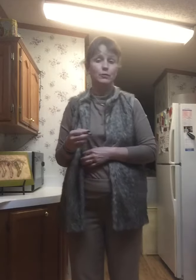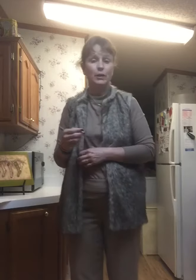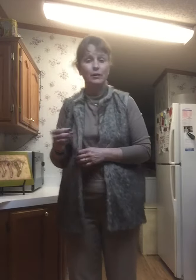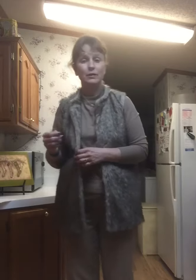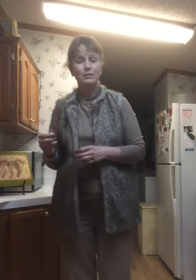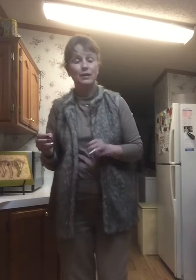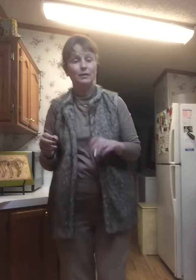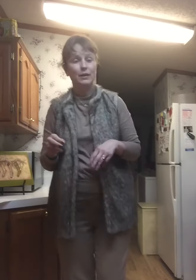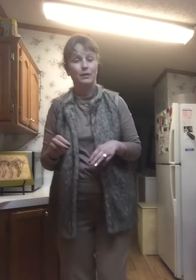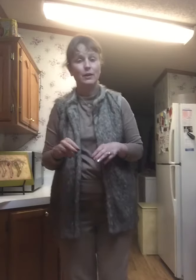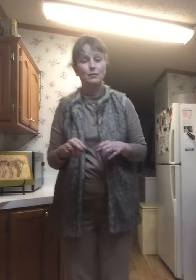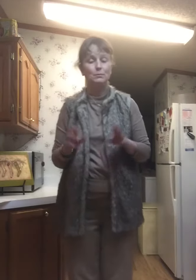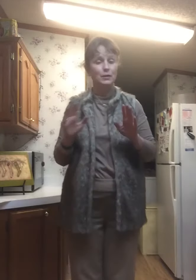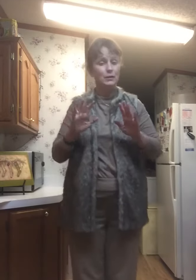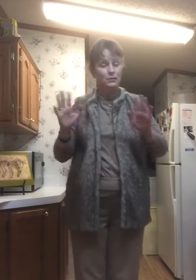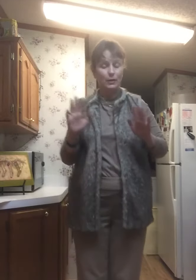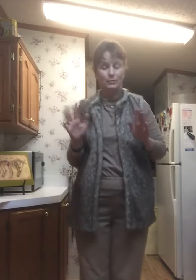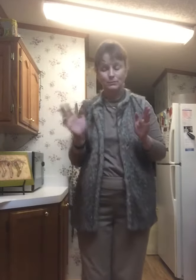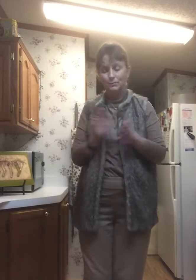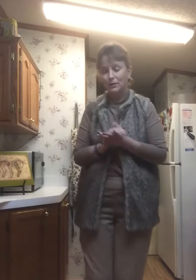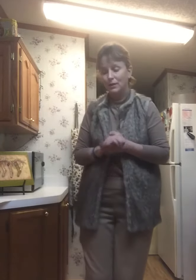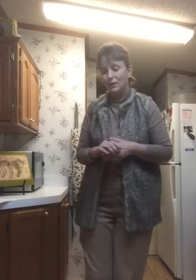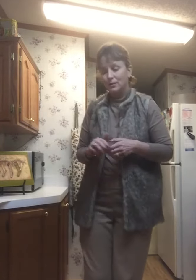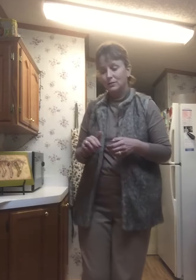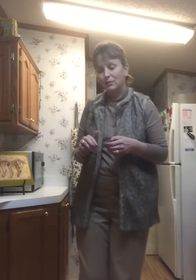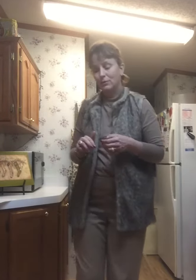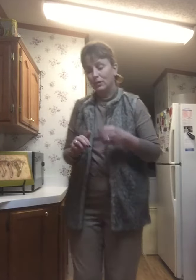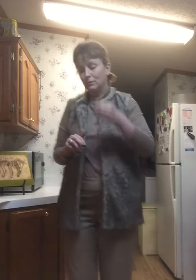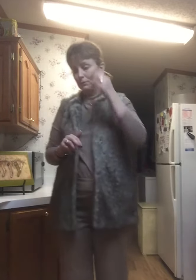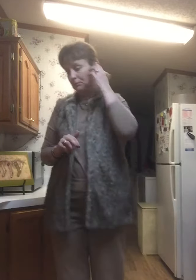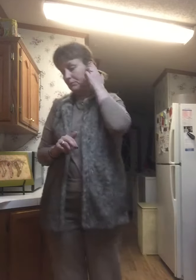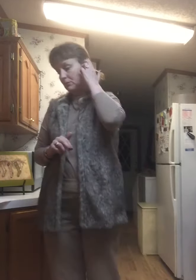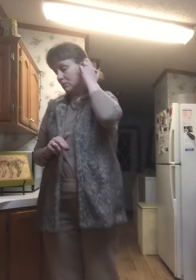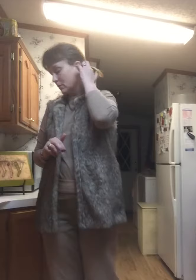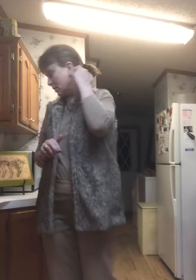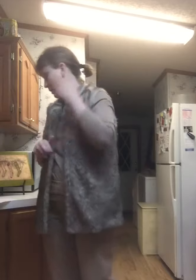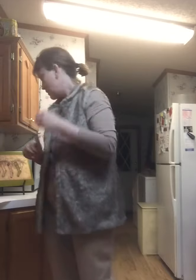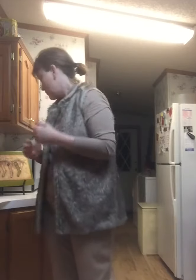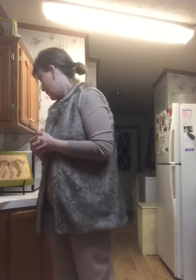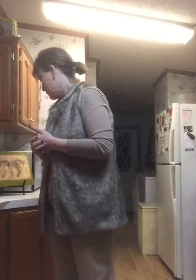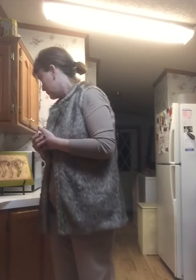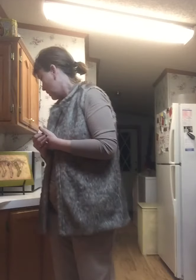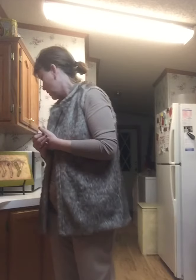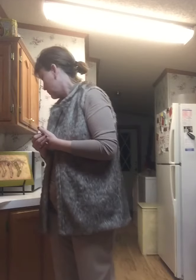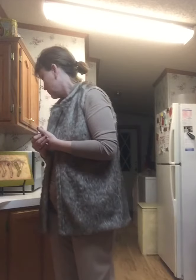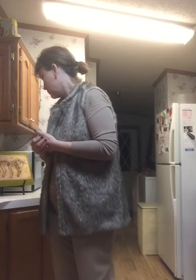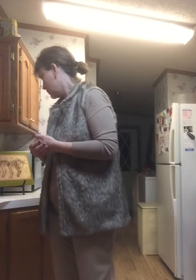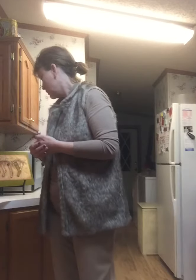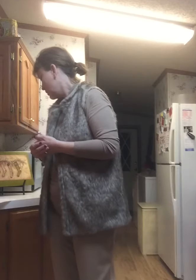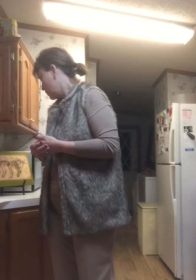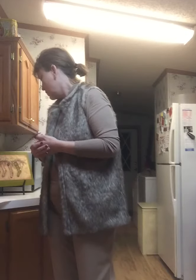Okay? It's kind of late at night, but it's okay. So, anyway,